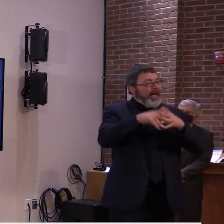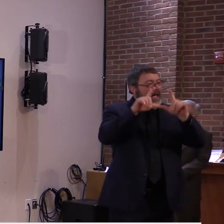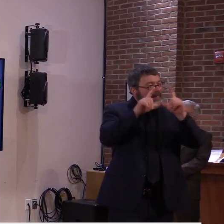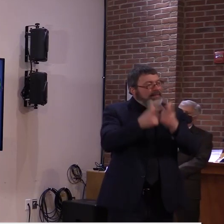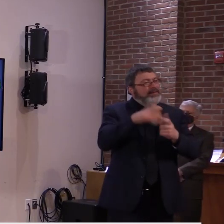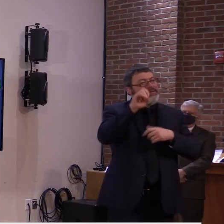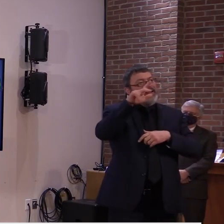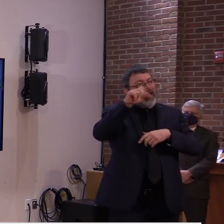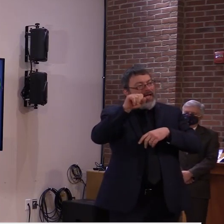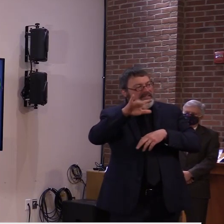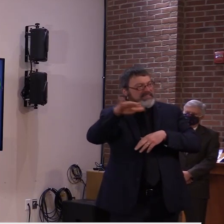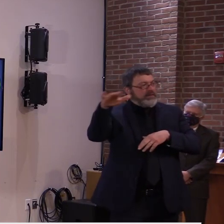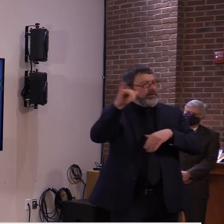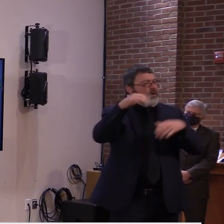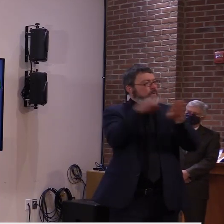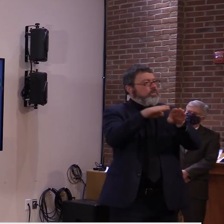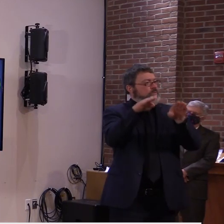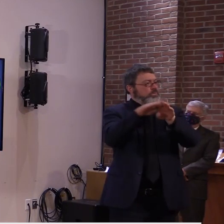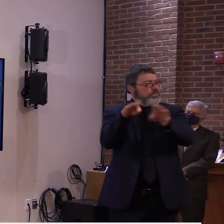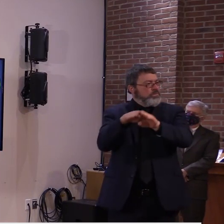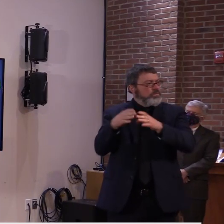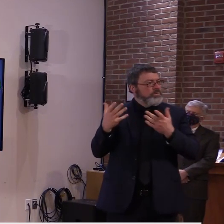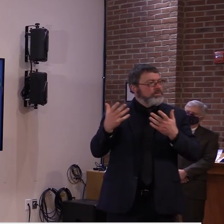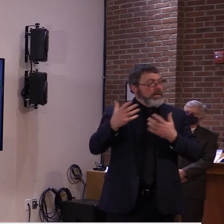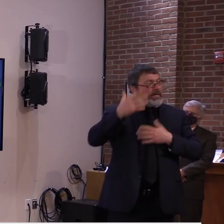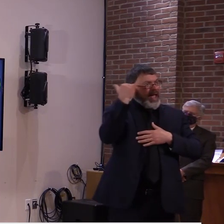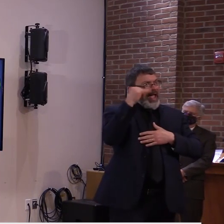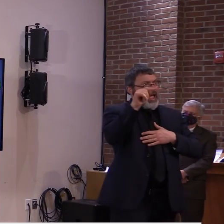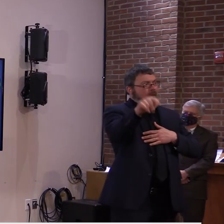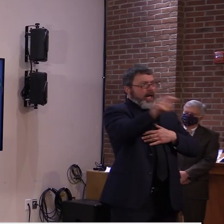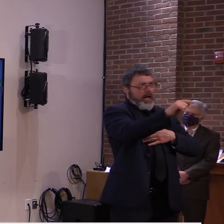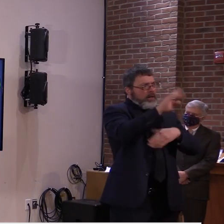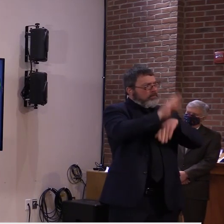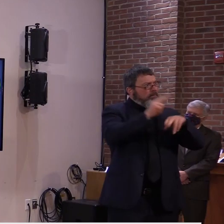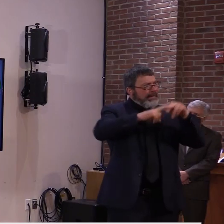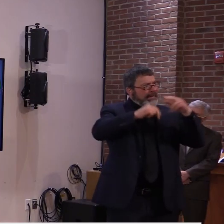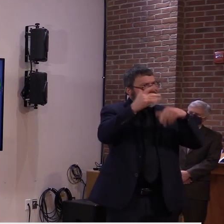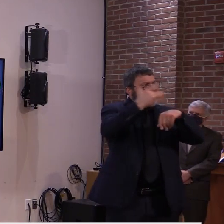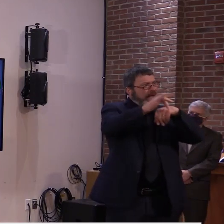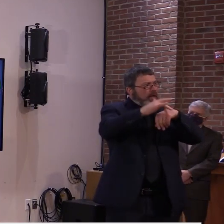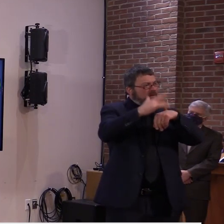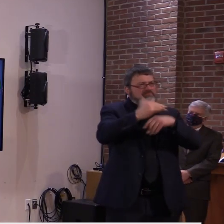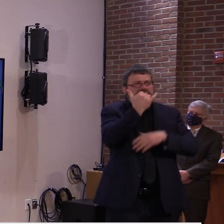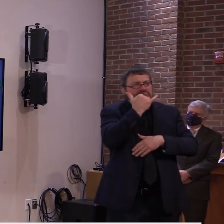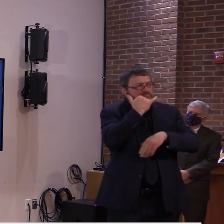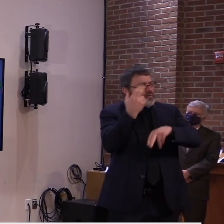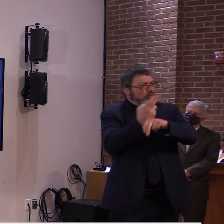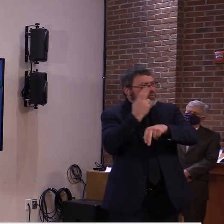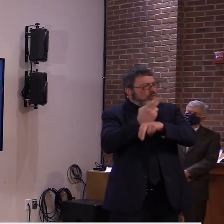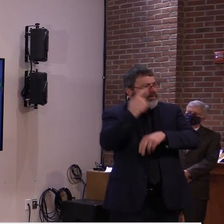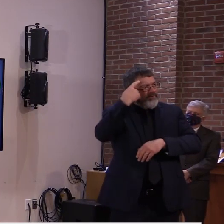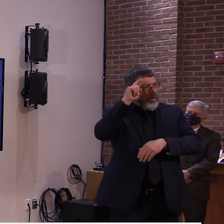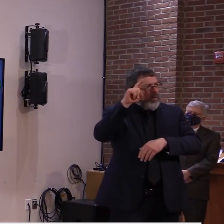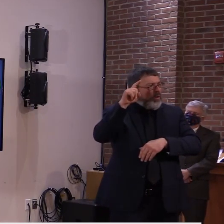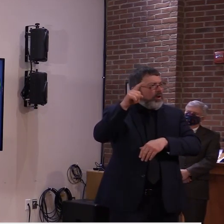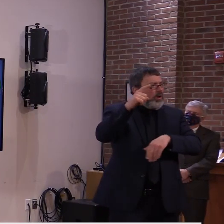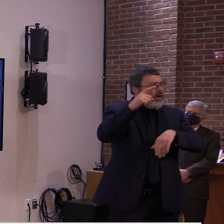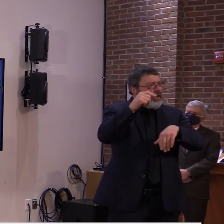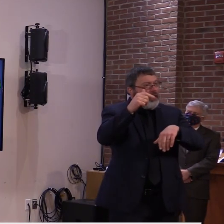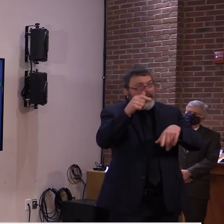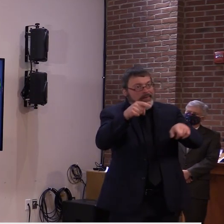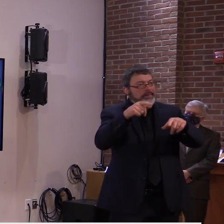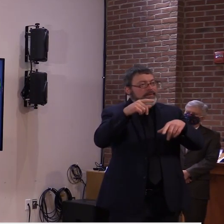And we've been hearing from a lot of veterans upset about the closure of VFW's American Legions. We're being told that